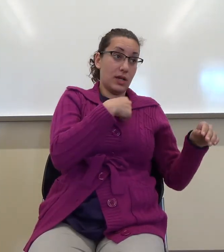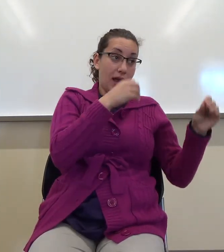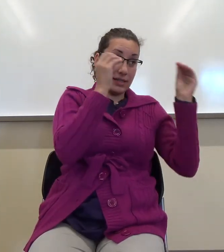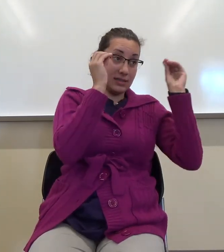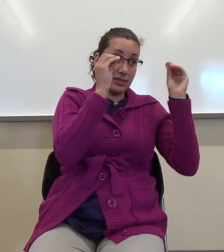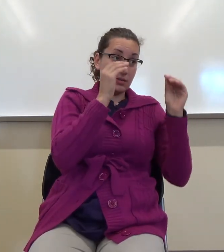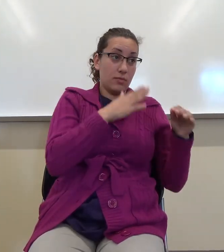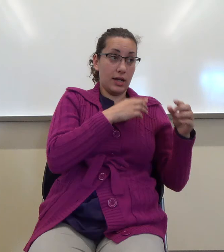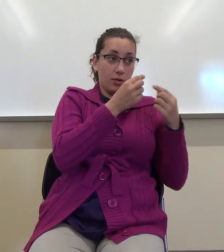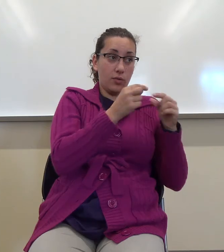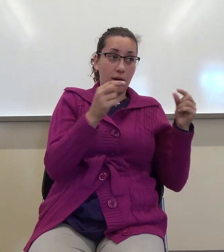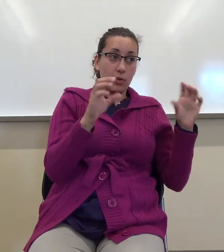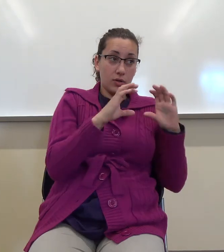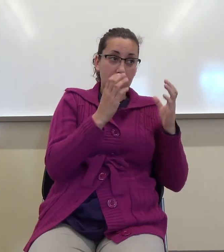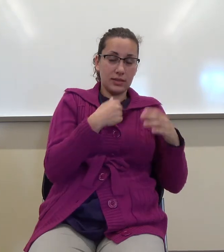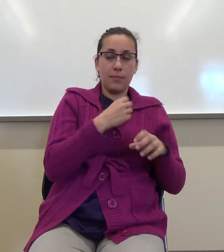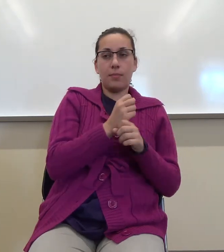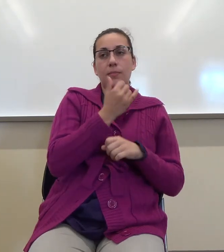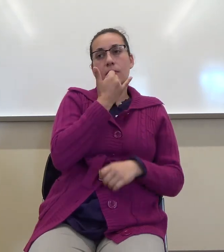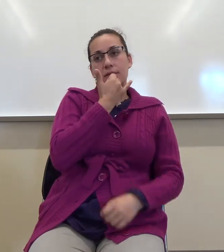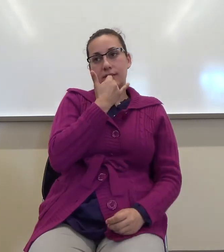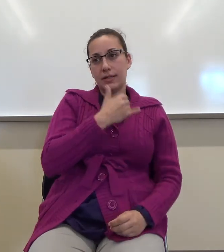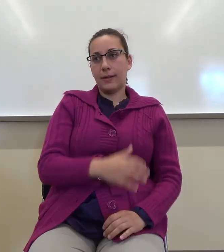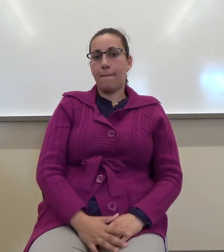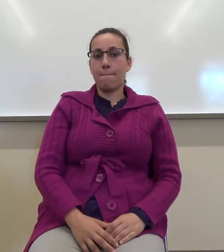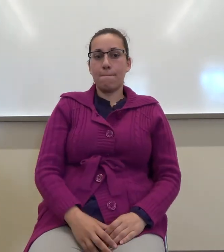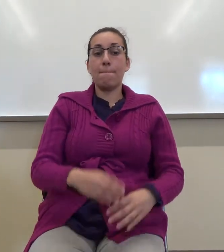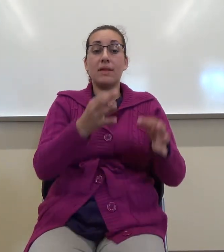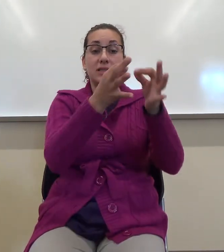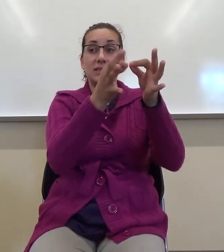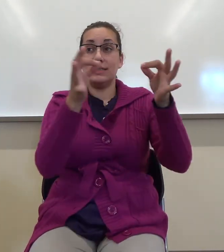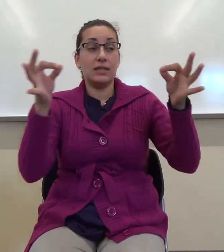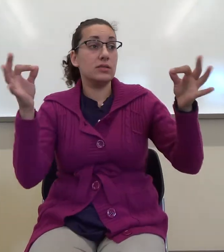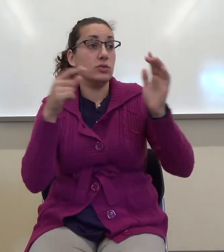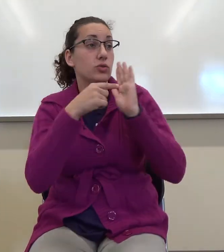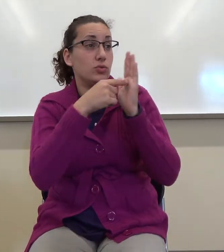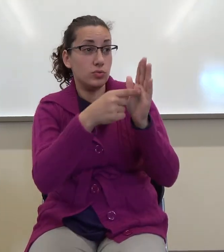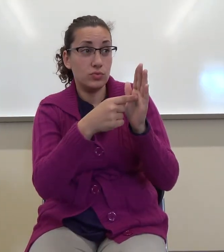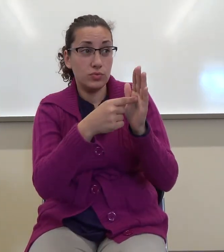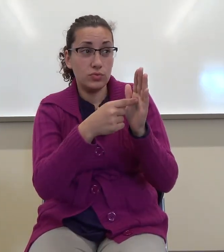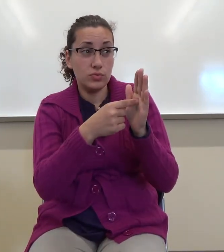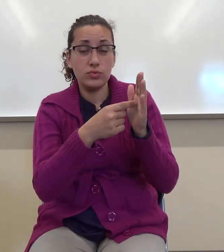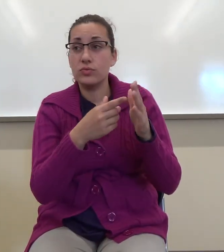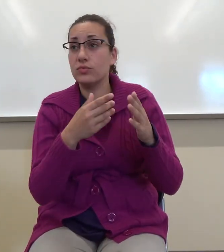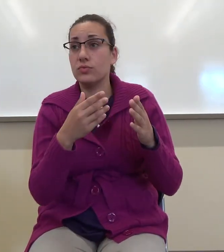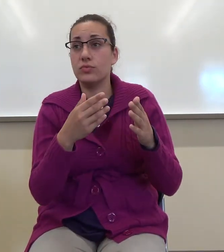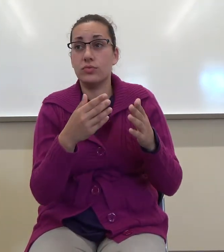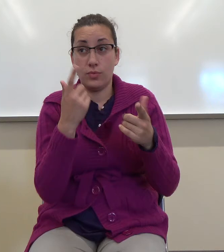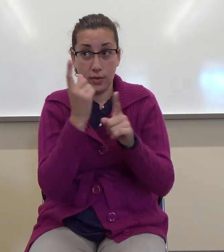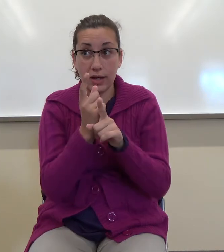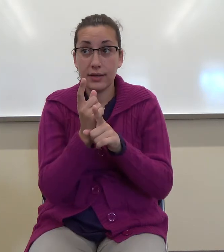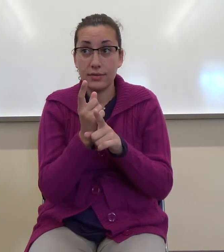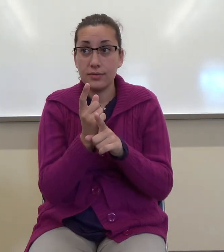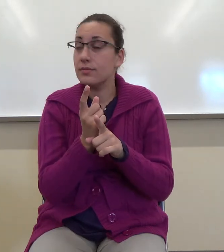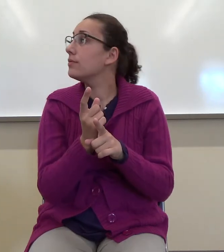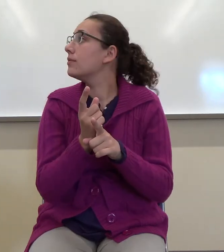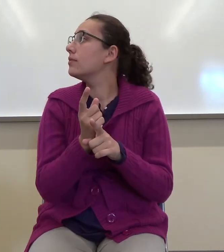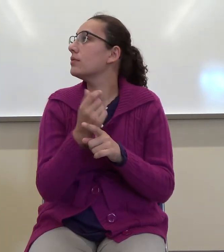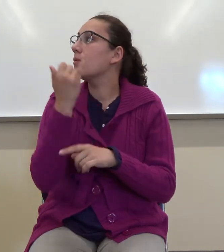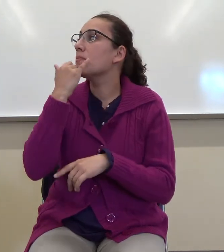people do. A sentence indicates, right? And that's where the mistake comes in. It's